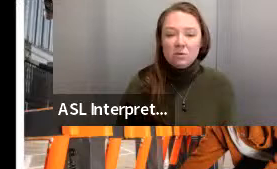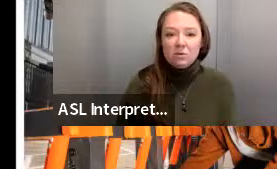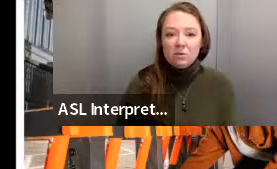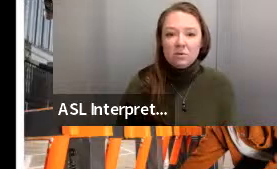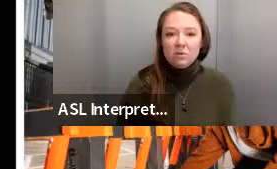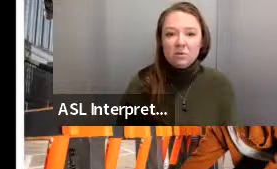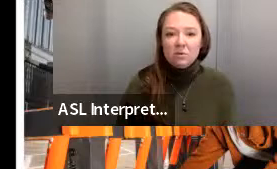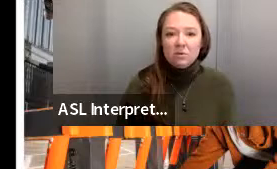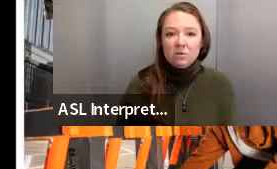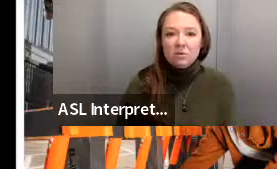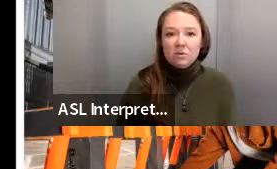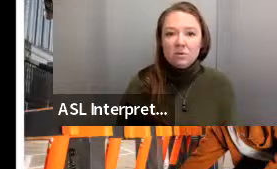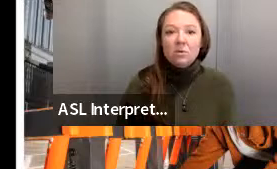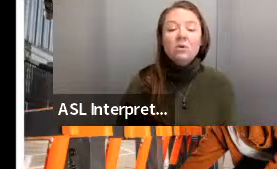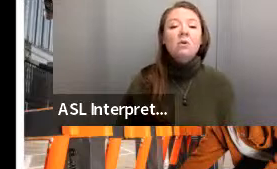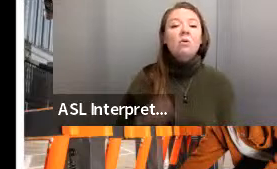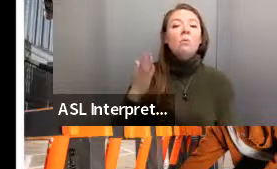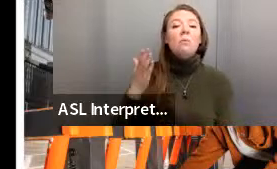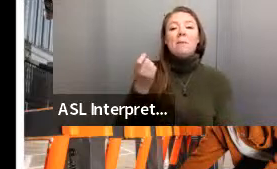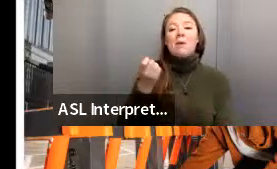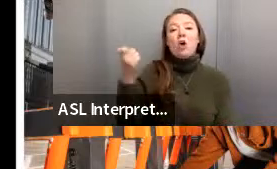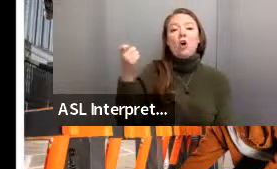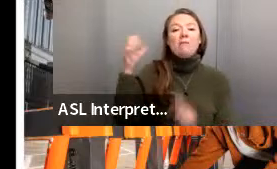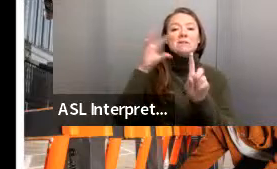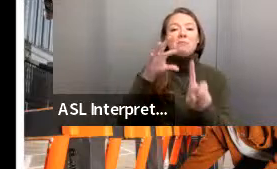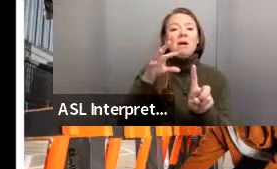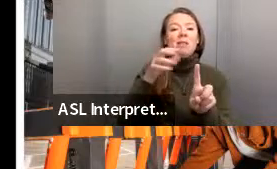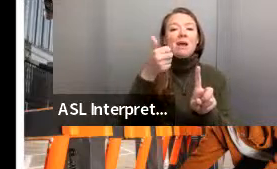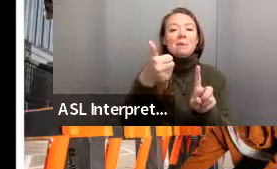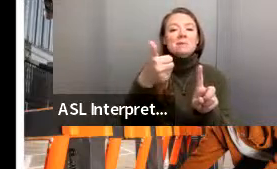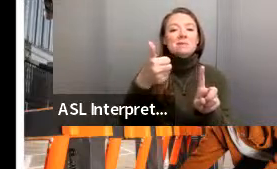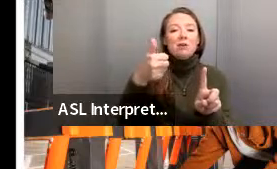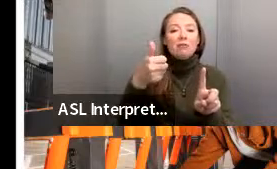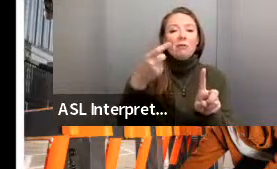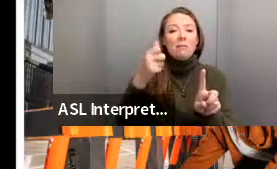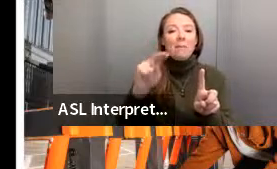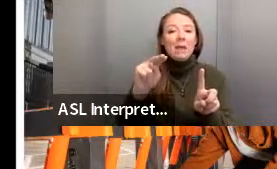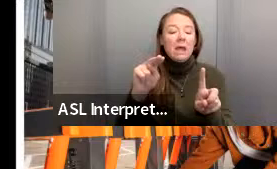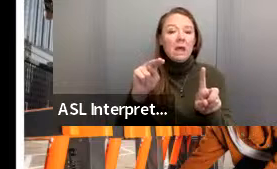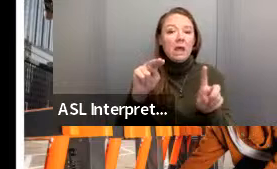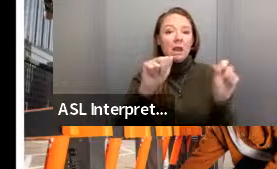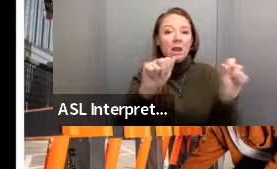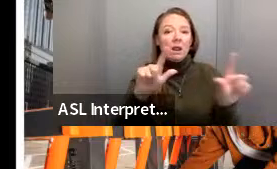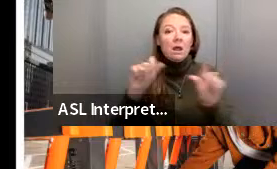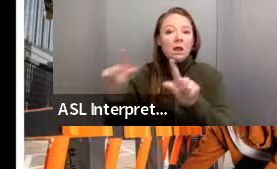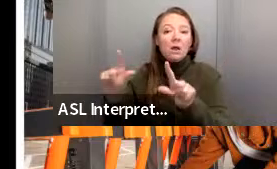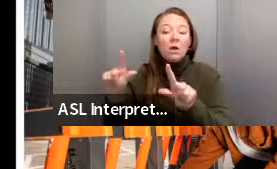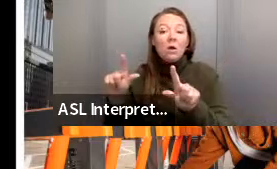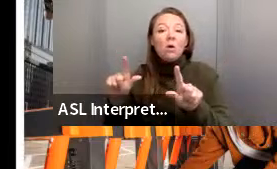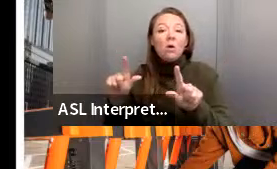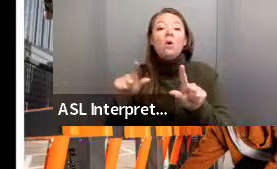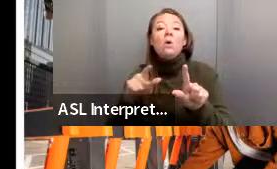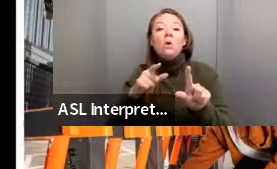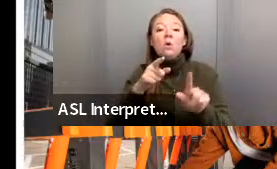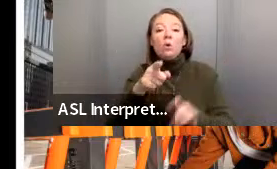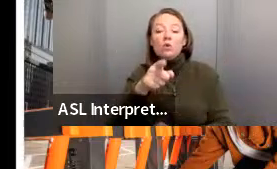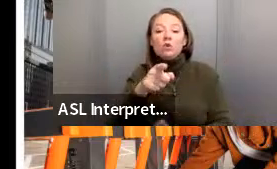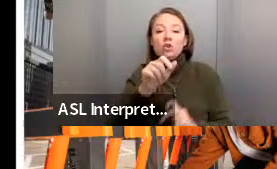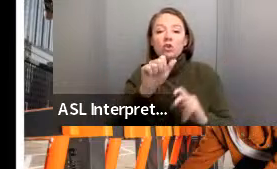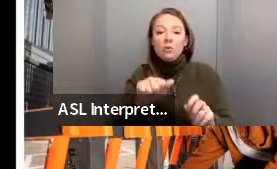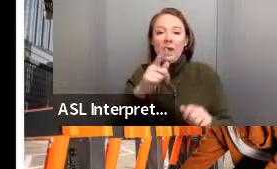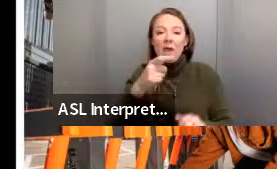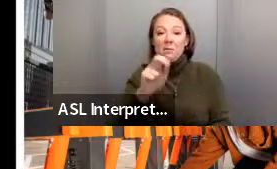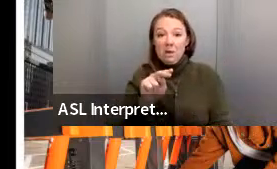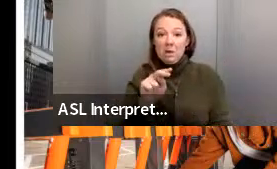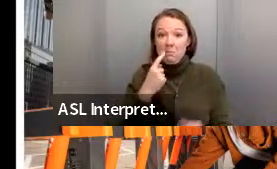Maybe unspotlighting us would help and he can control the pin himself. You can still control the pins on your own, but we want